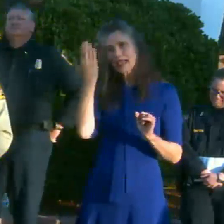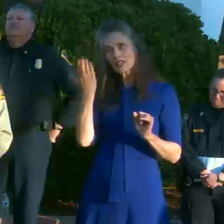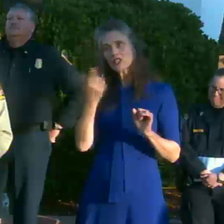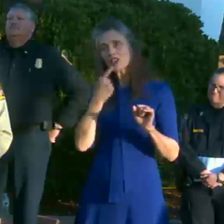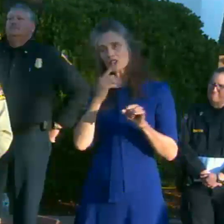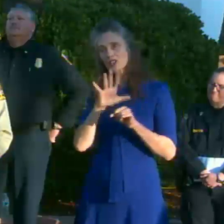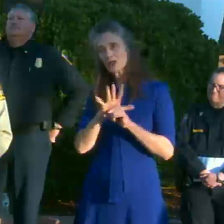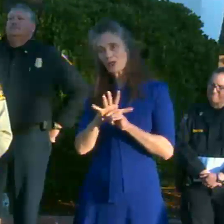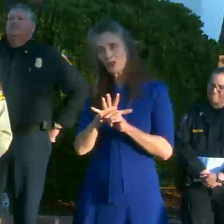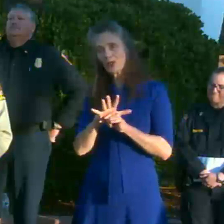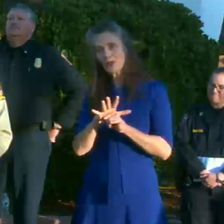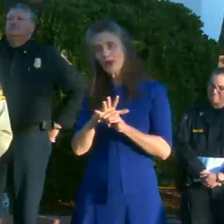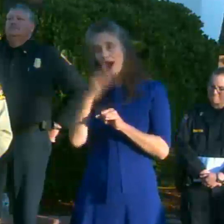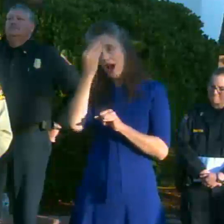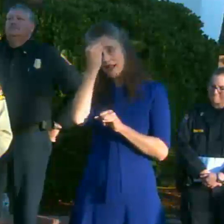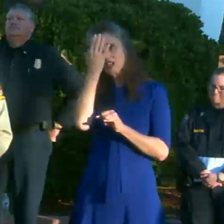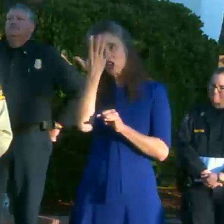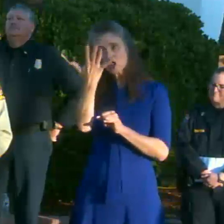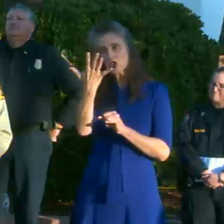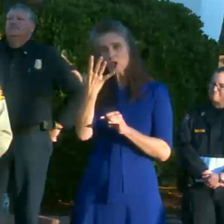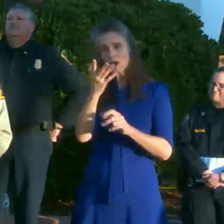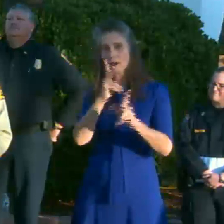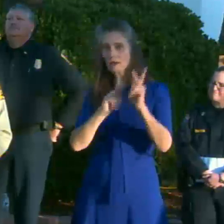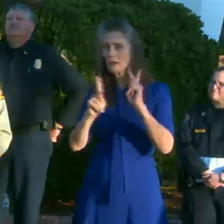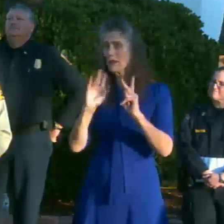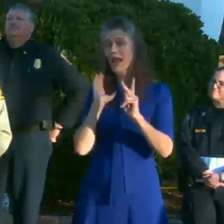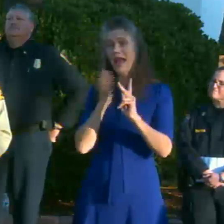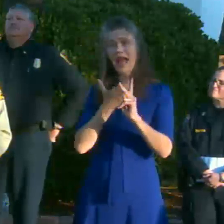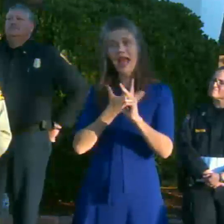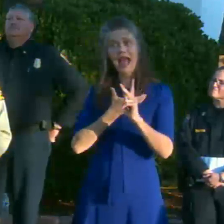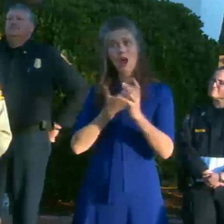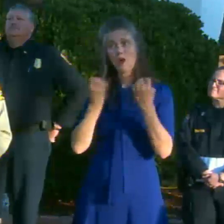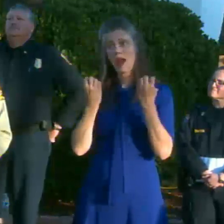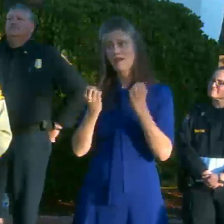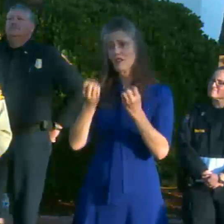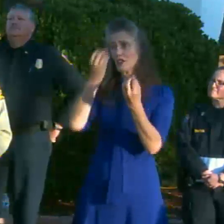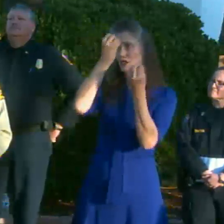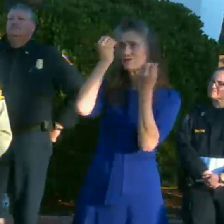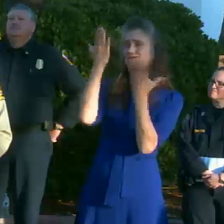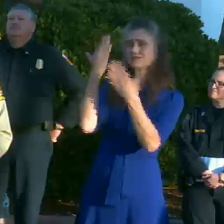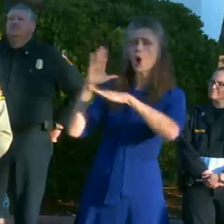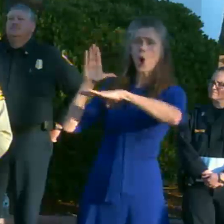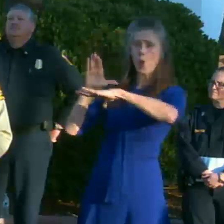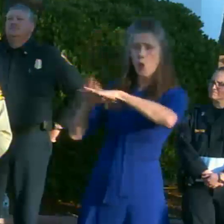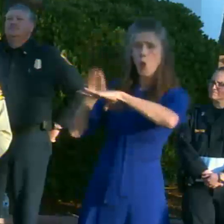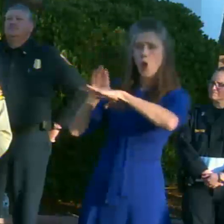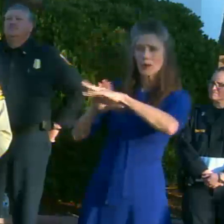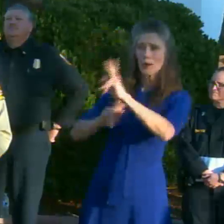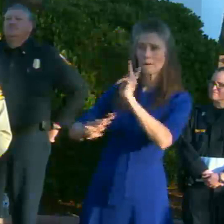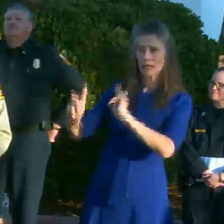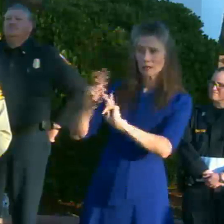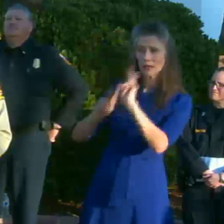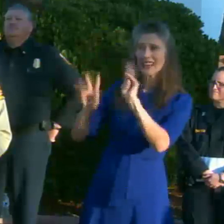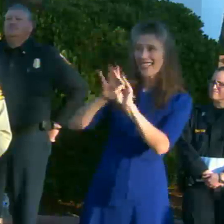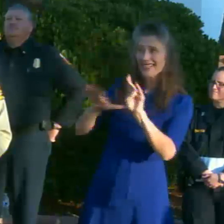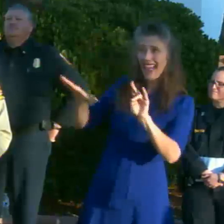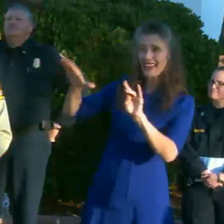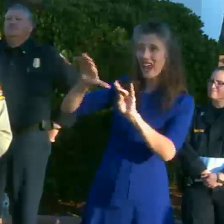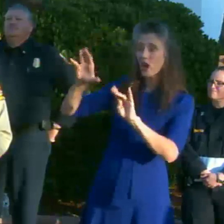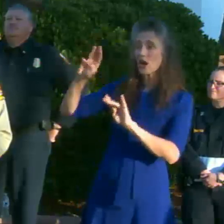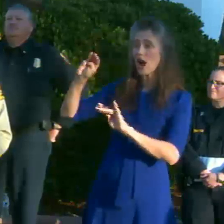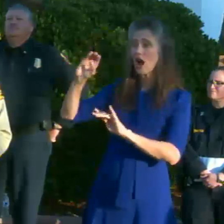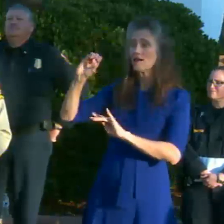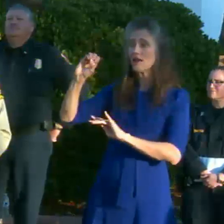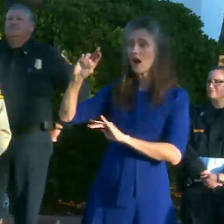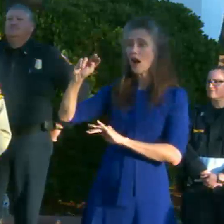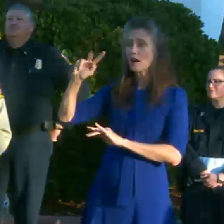efforts to get the warning out to the people of Montecito were extraordinary, and there were literally